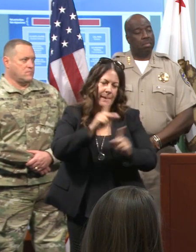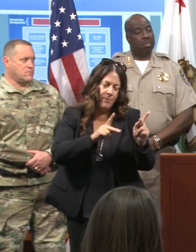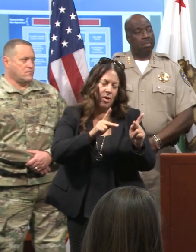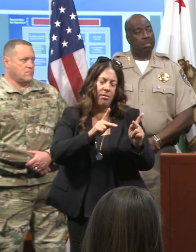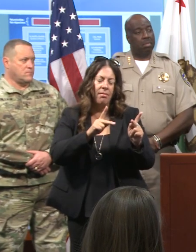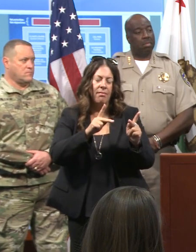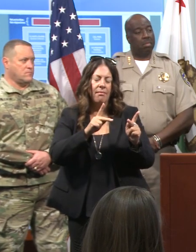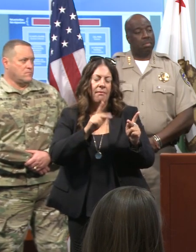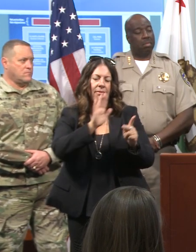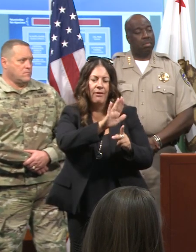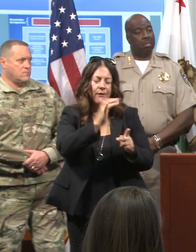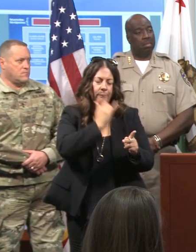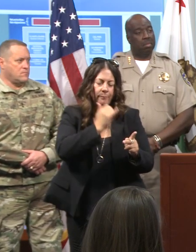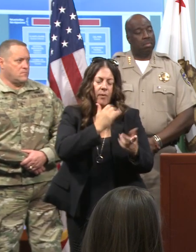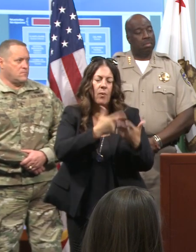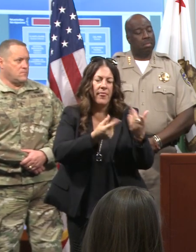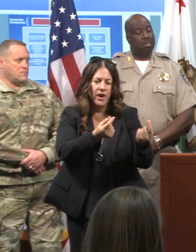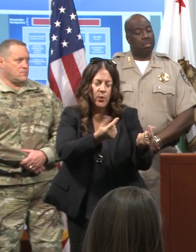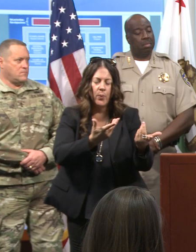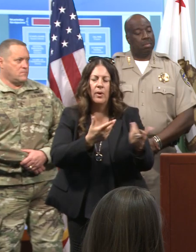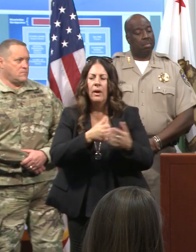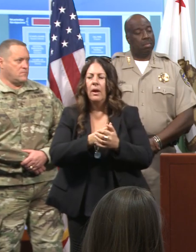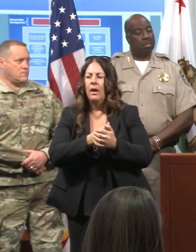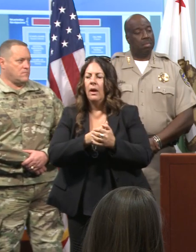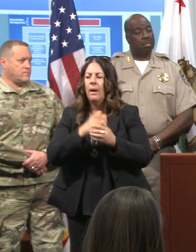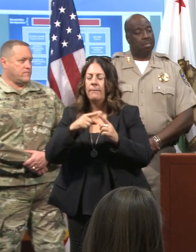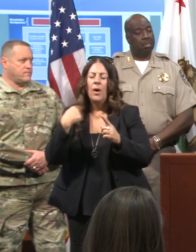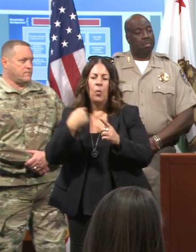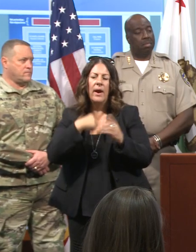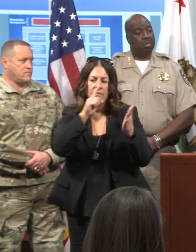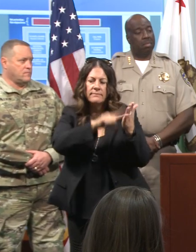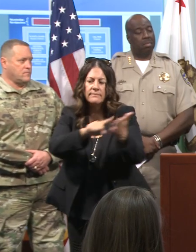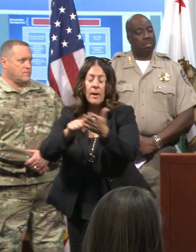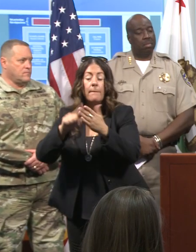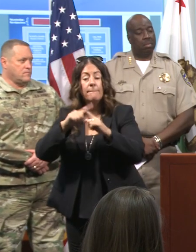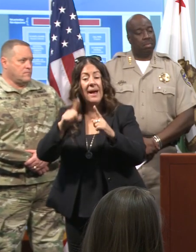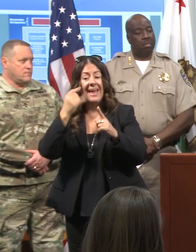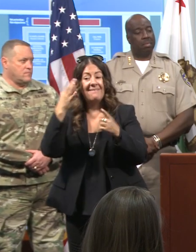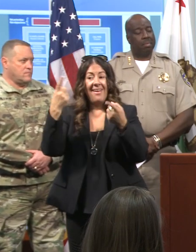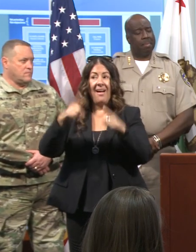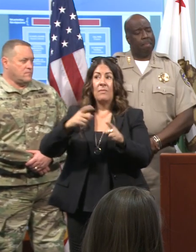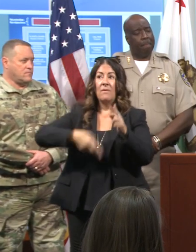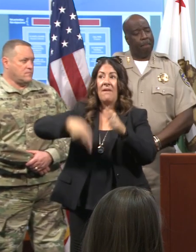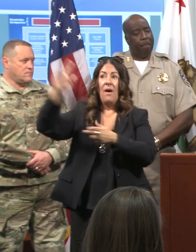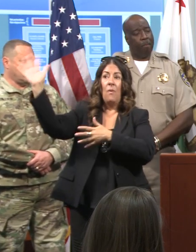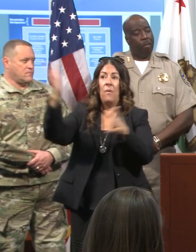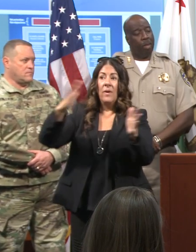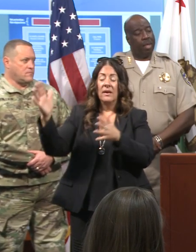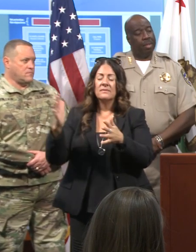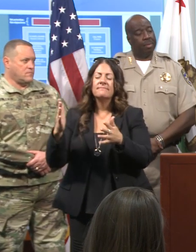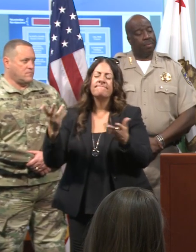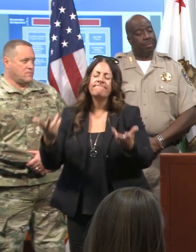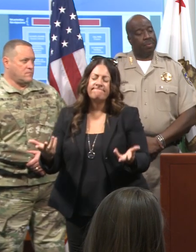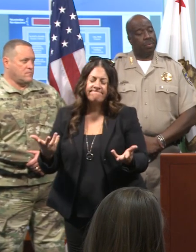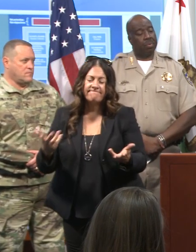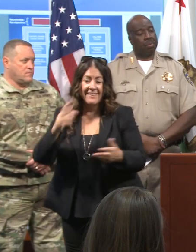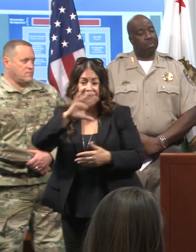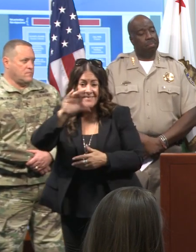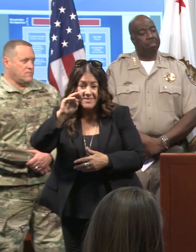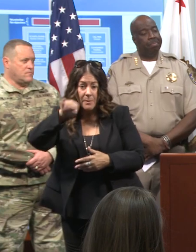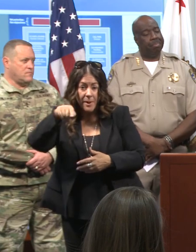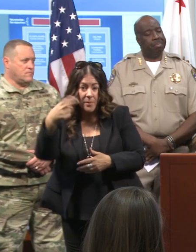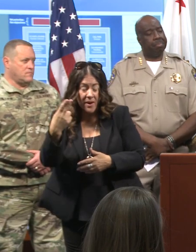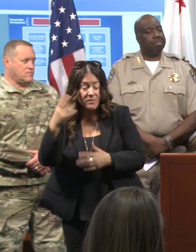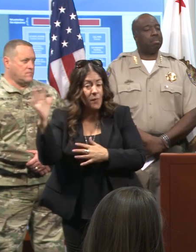so, but we're actively looking into all of them. When we have a wind event like this, that we are looking at opportunities where you have 50 mile an hour